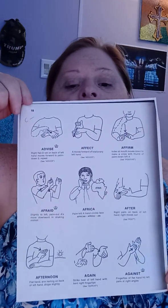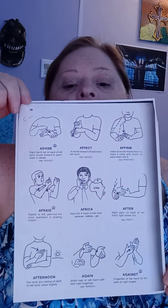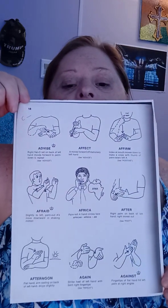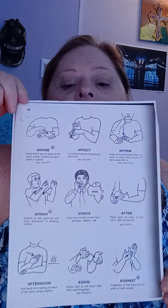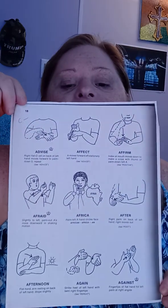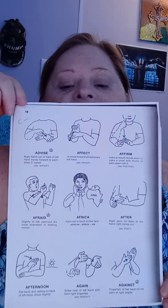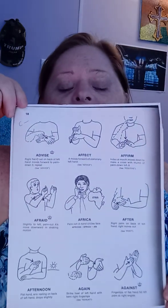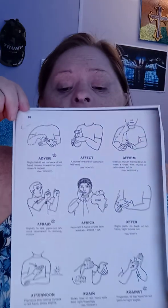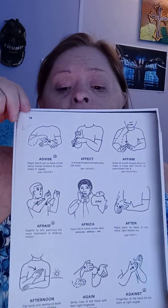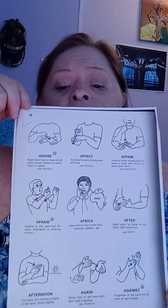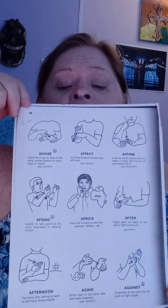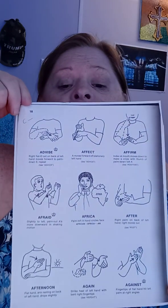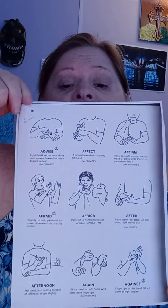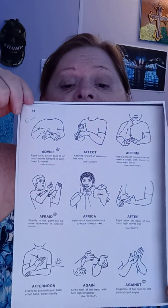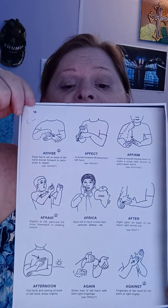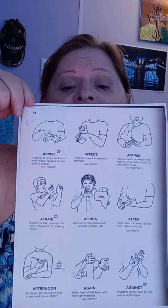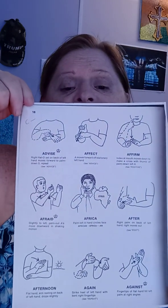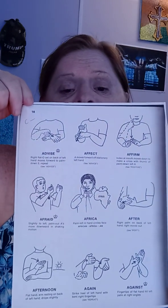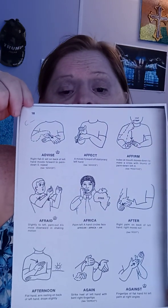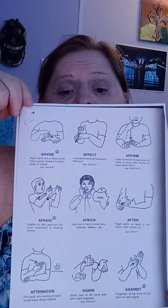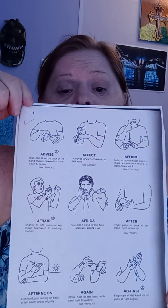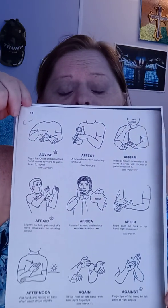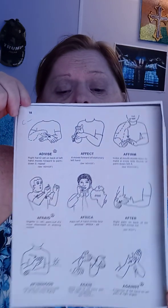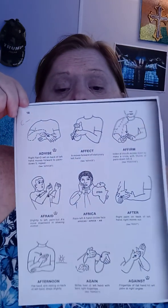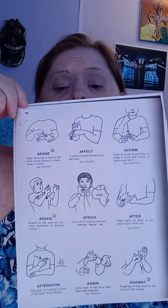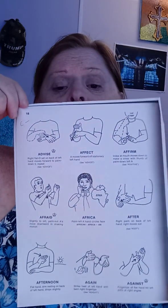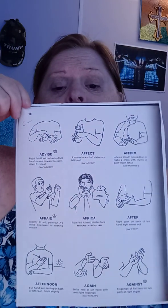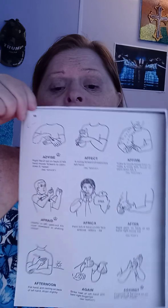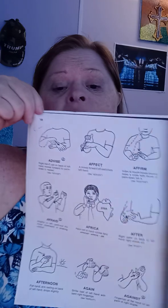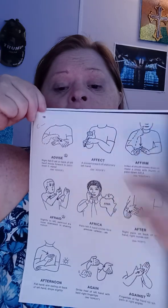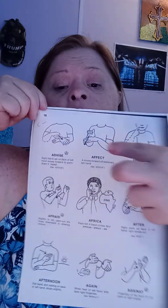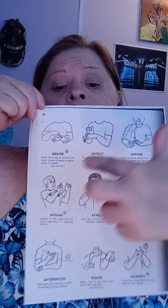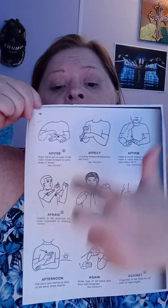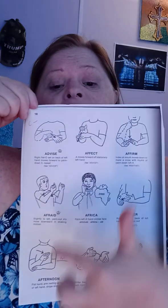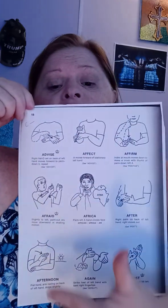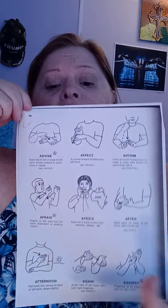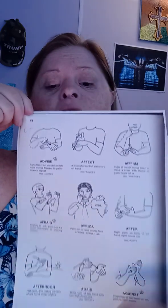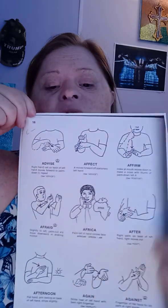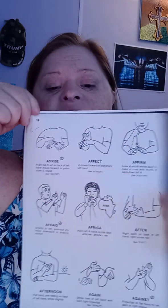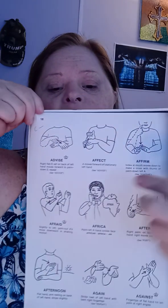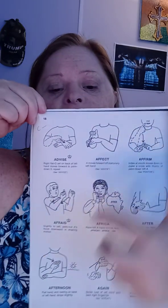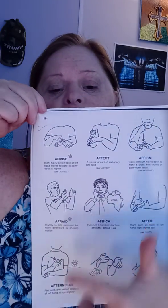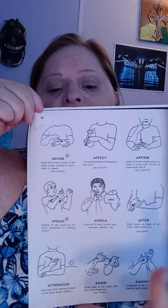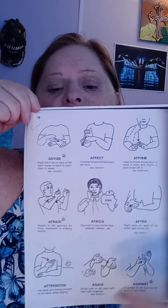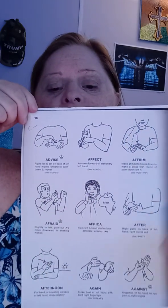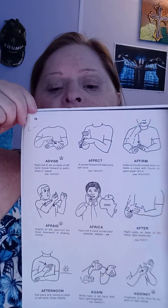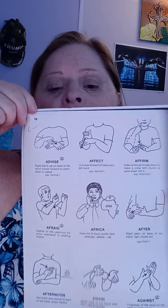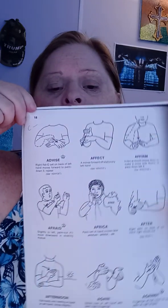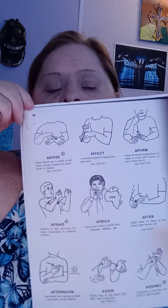You know, that's this is the sign language of all, and this is all the sign language for the.